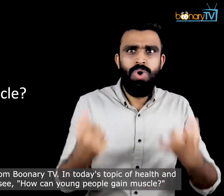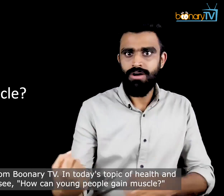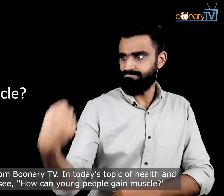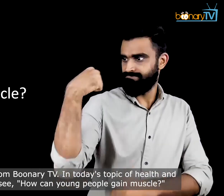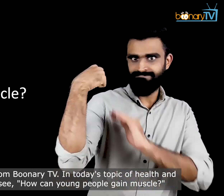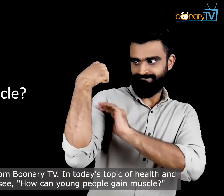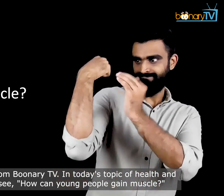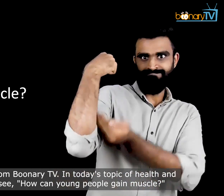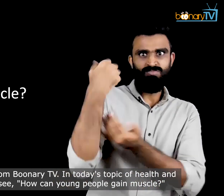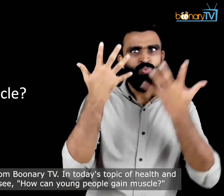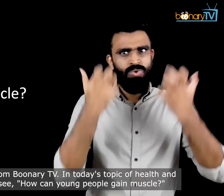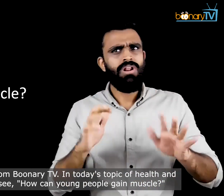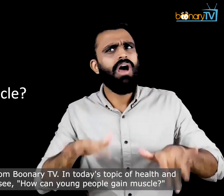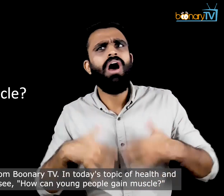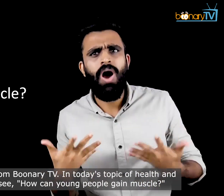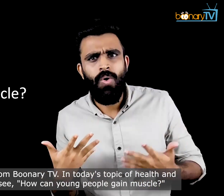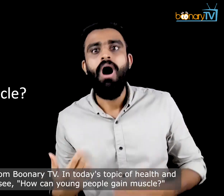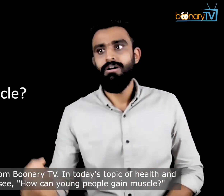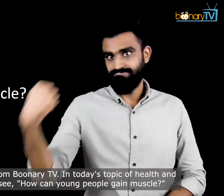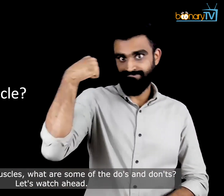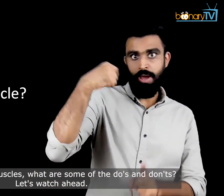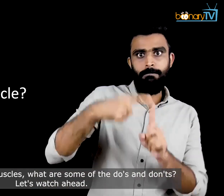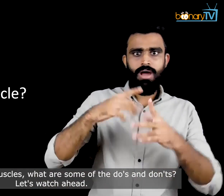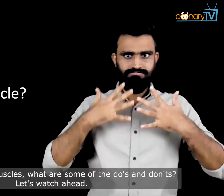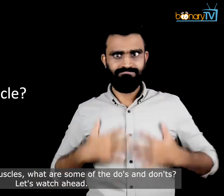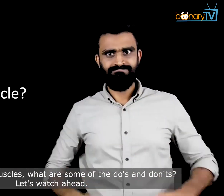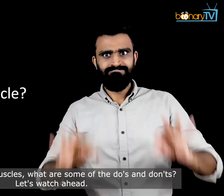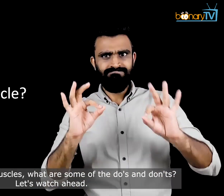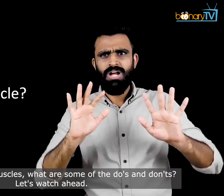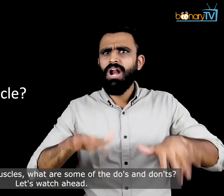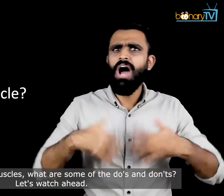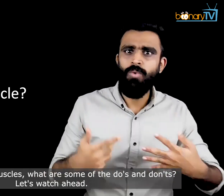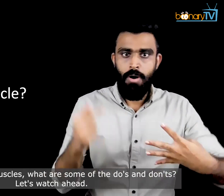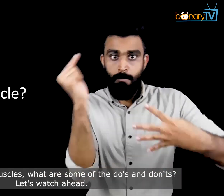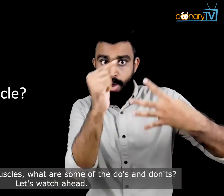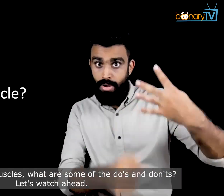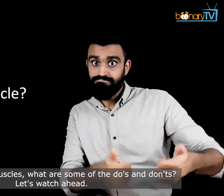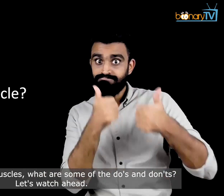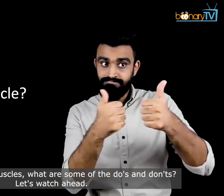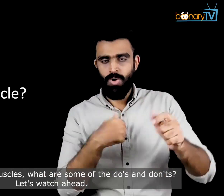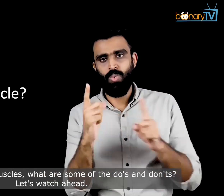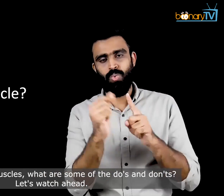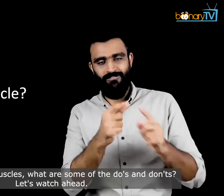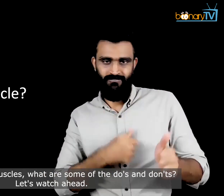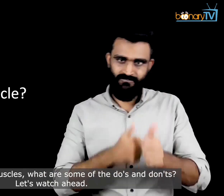can young people gain muscle in order to gain muscles what are some of the do's